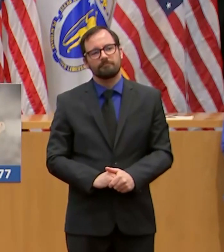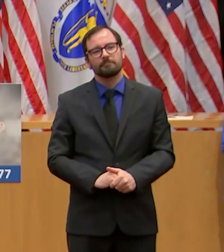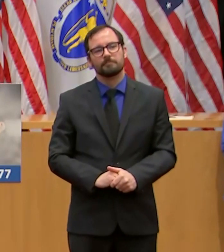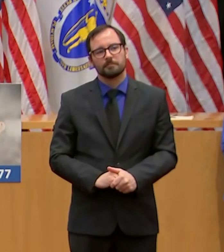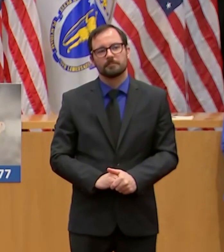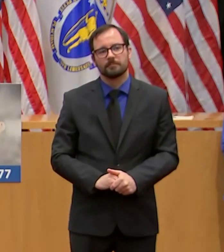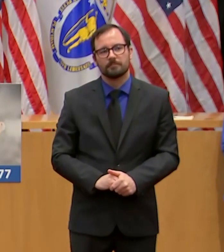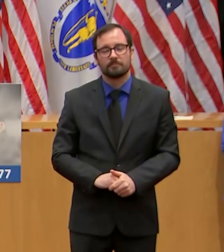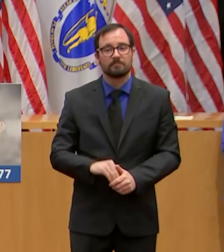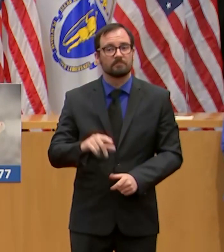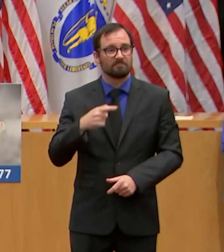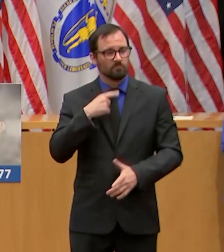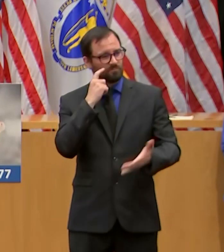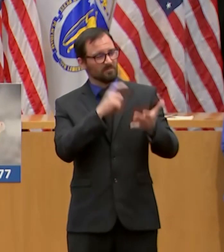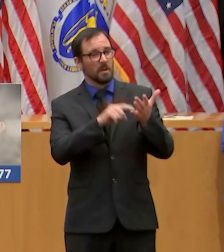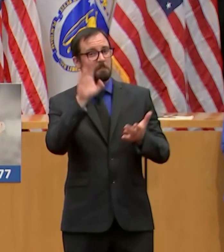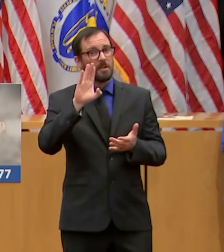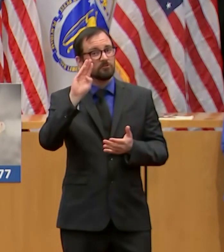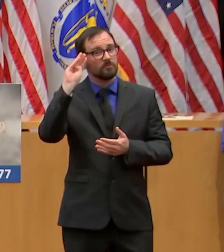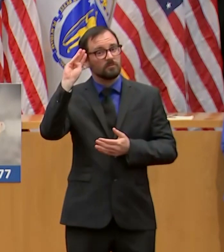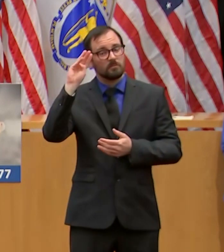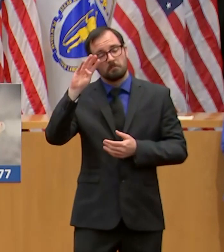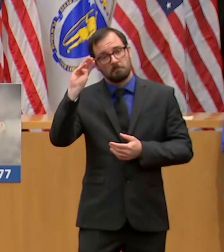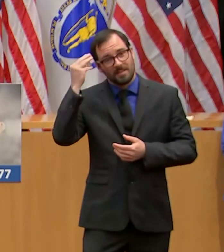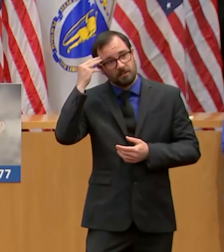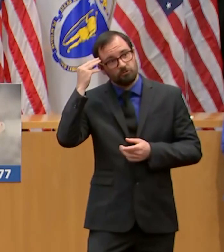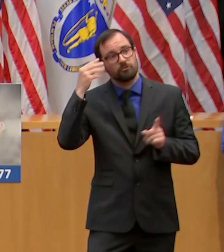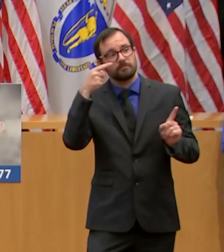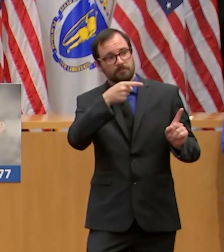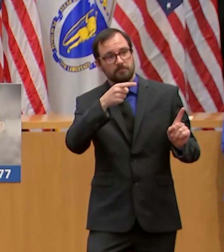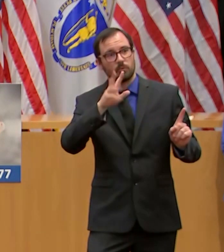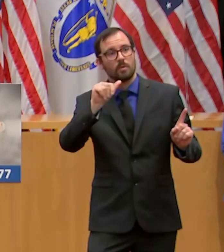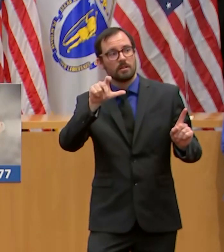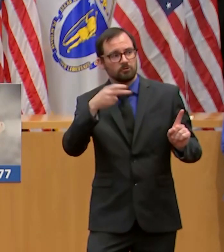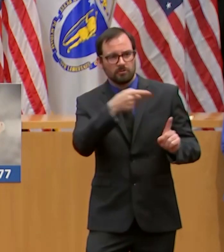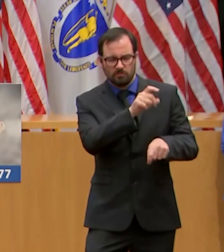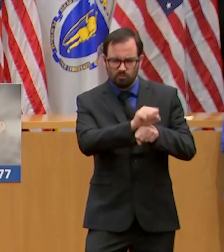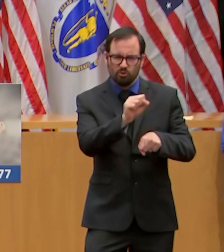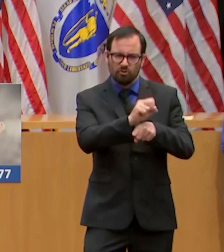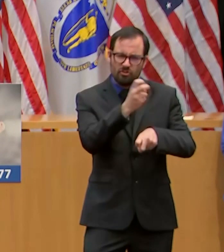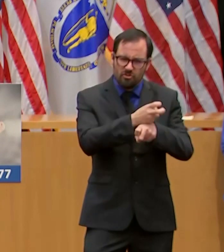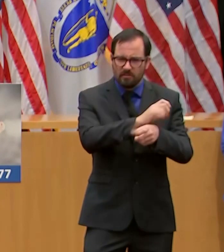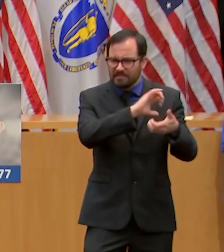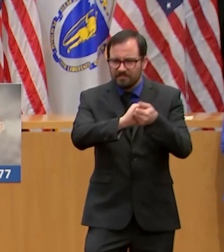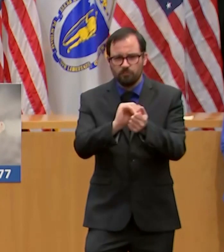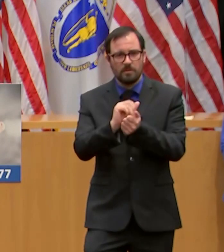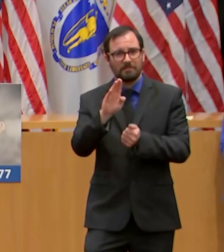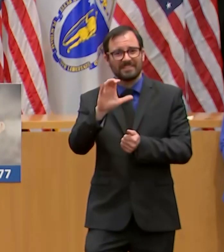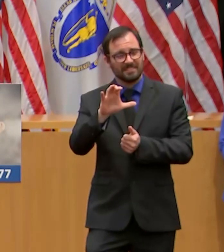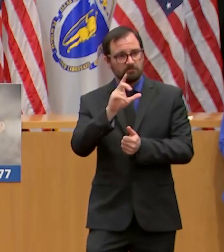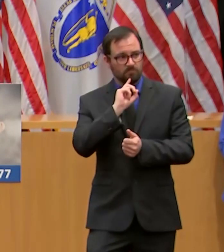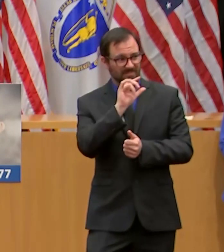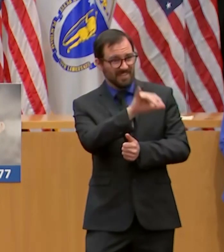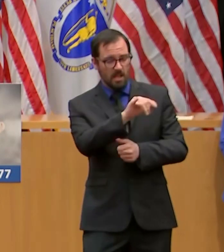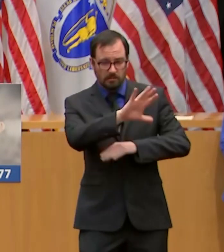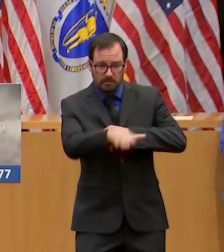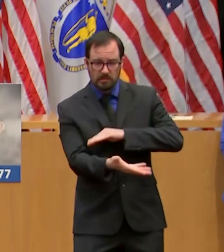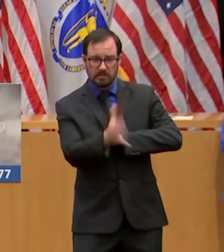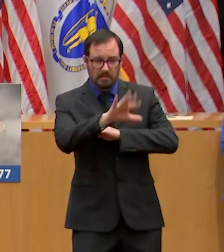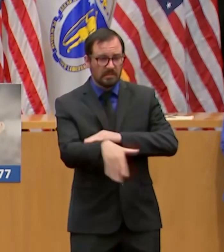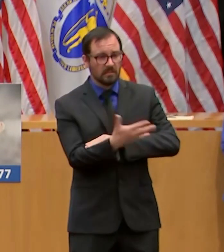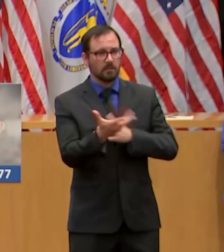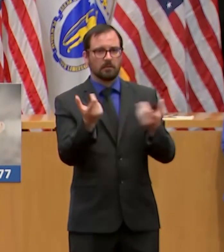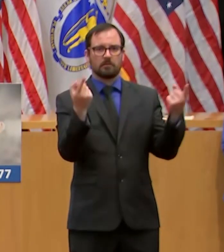possible. This will also come in conjunction with the opening of the Newton Pavilion, which is a joint initiative